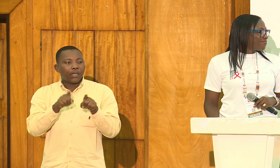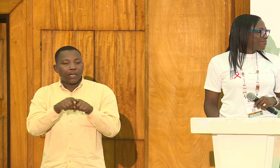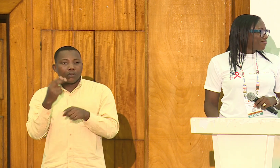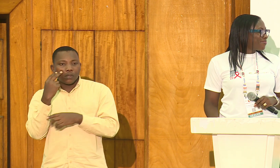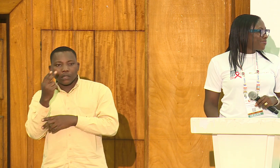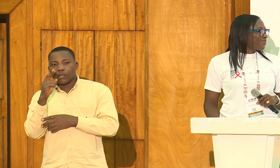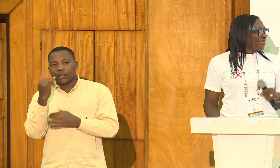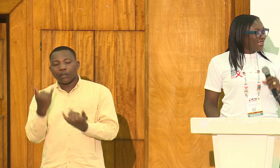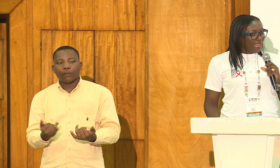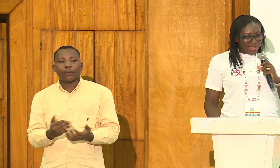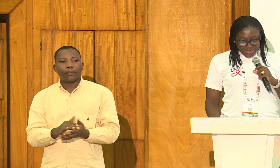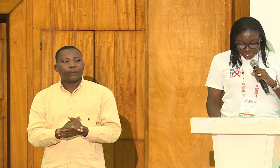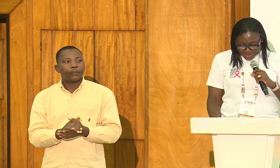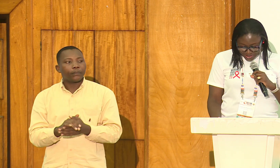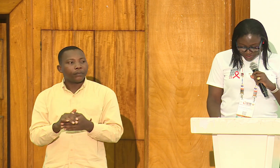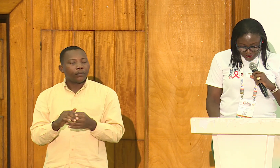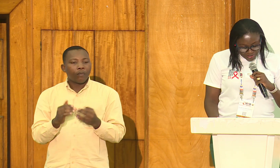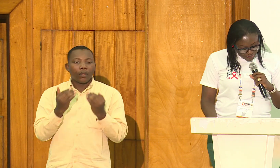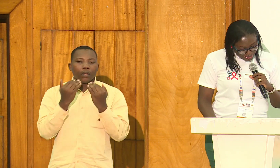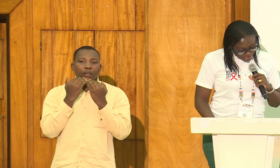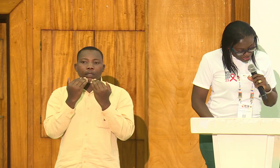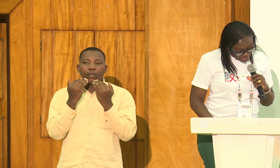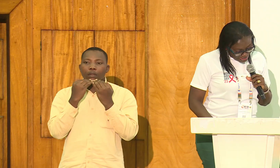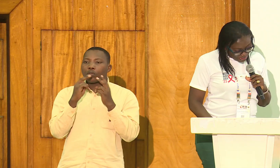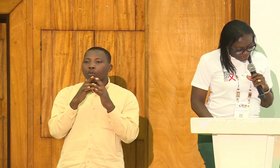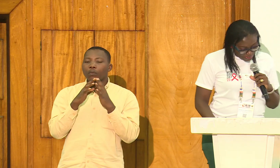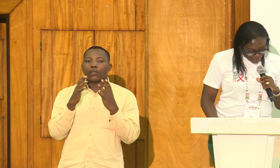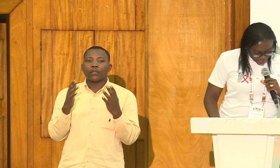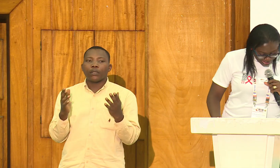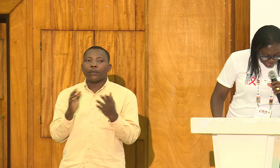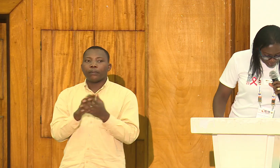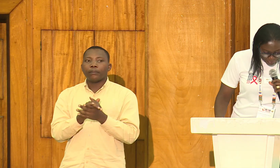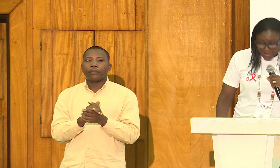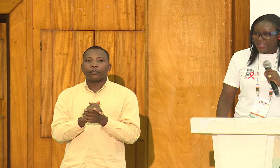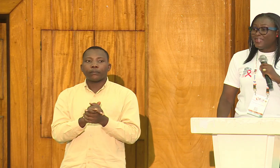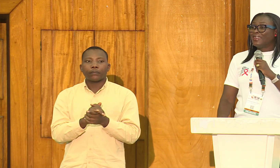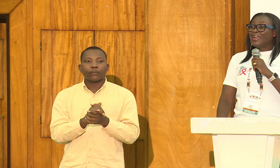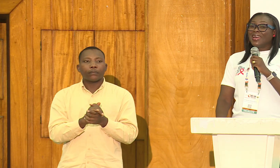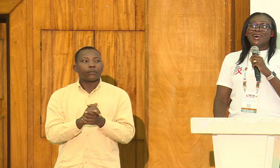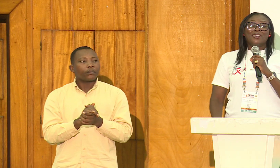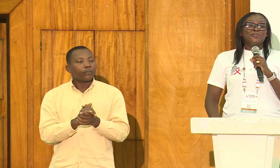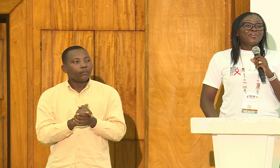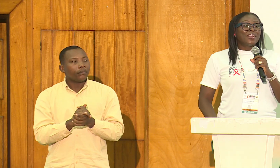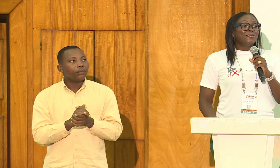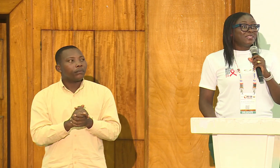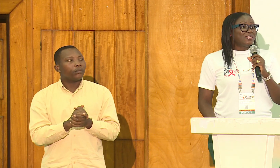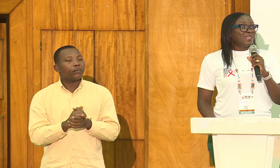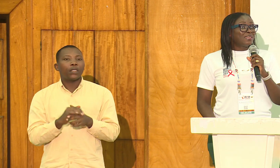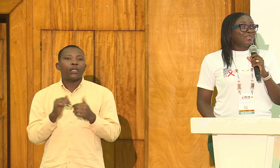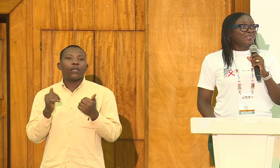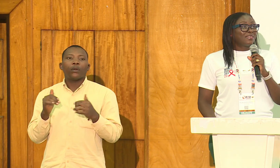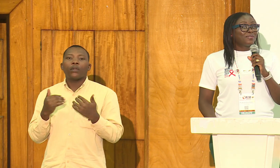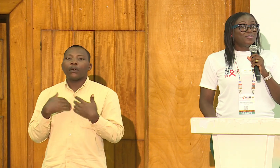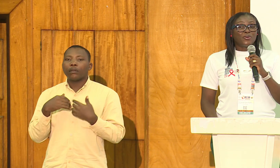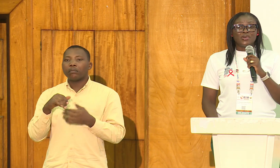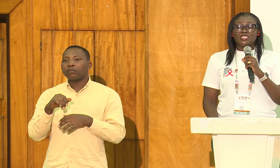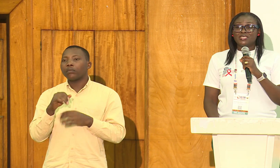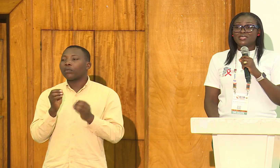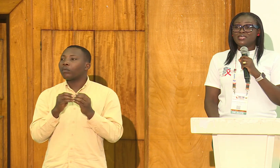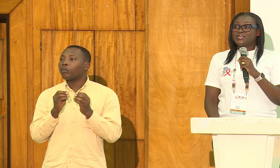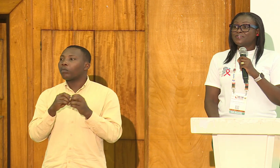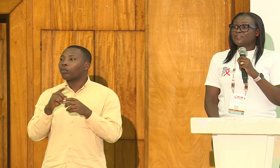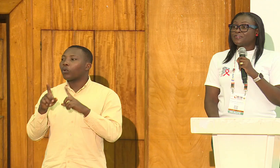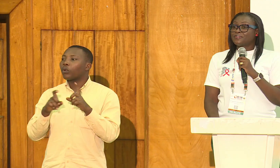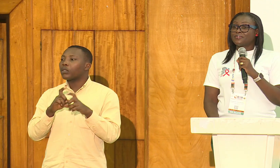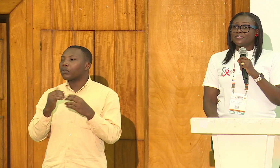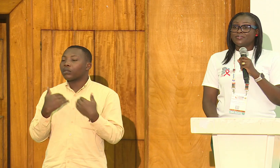to you, Chair. Thank you very much, Nomathemba. Can we take more